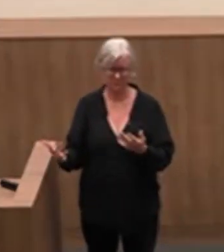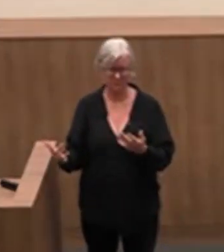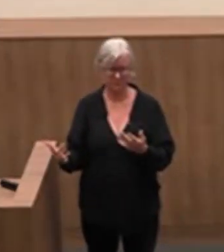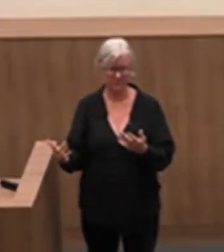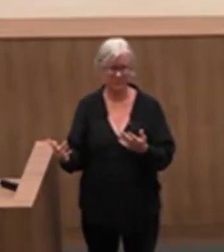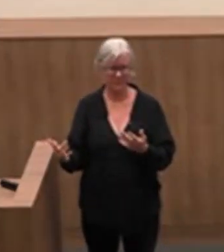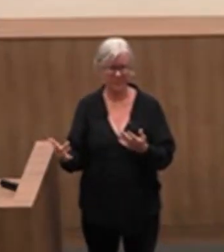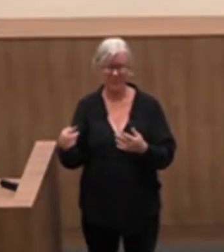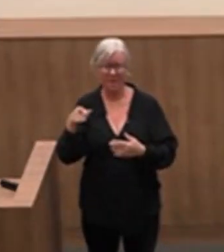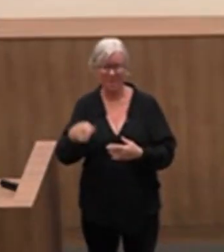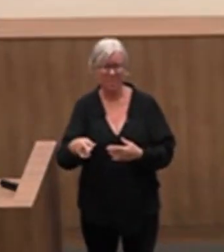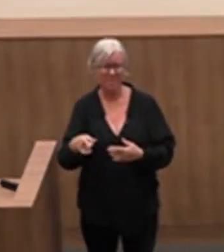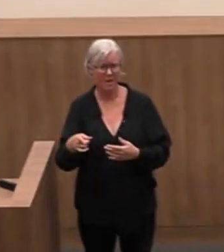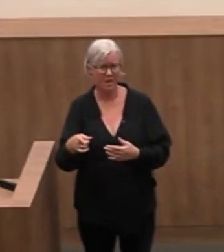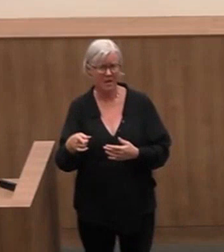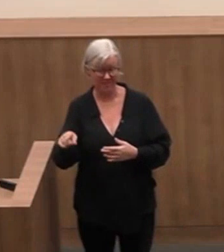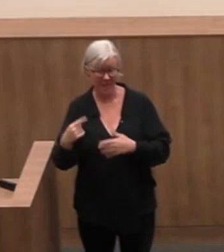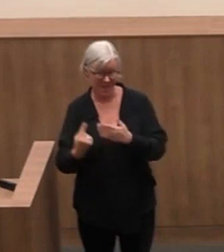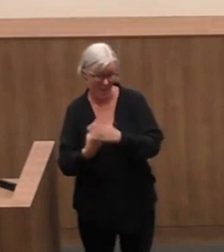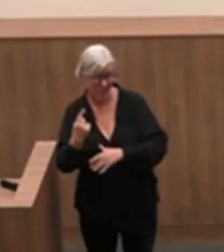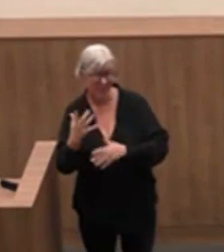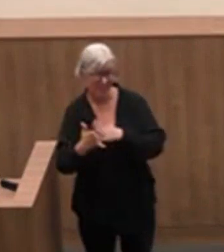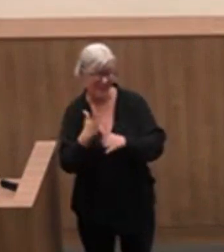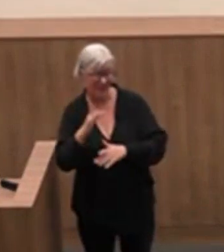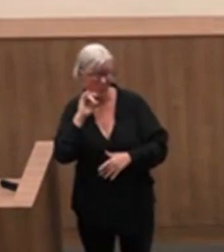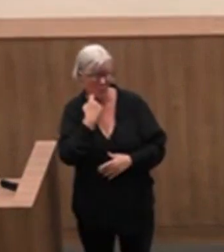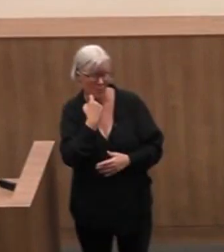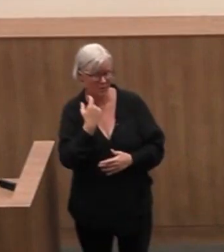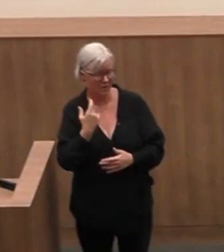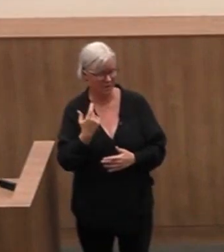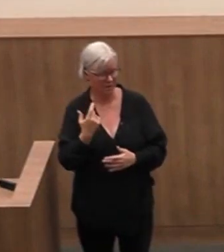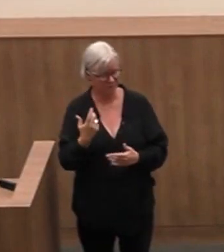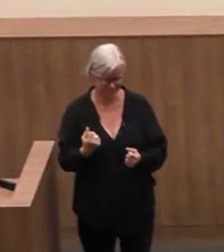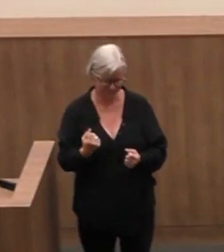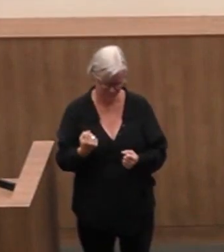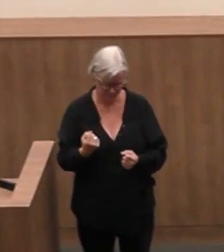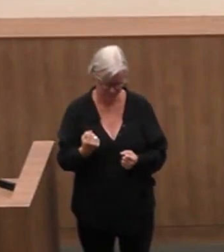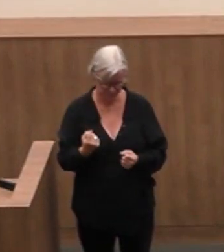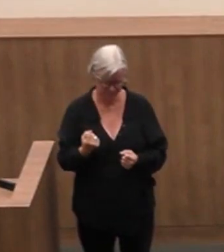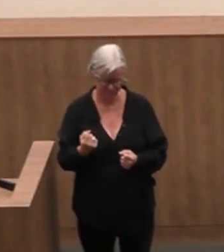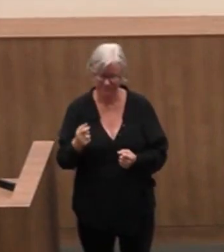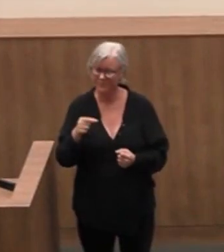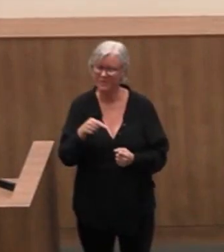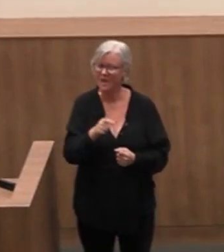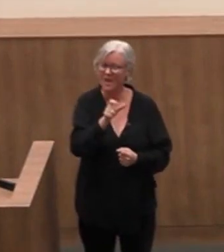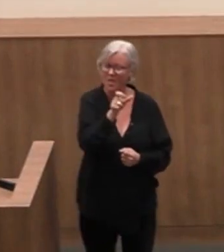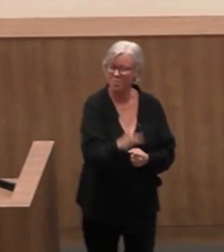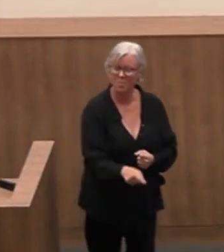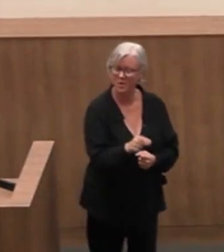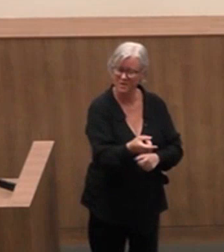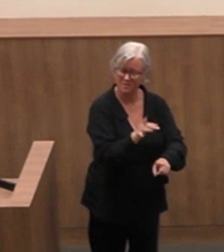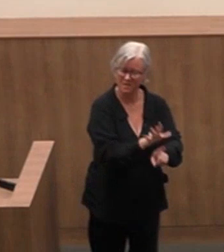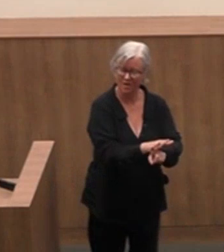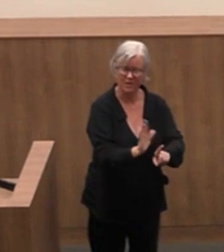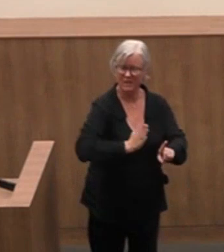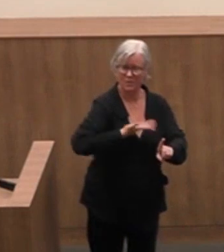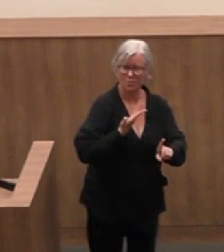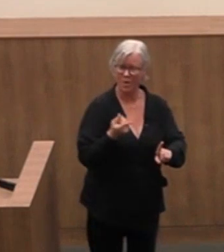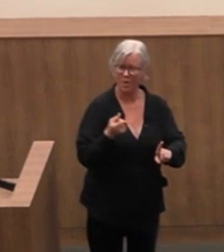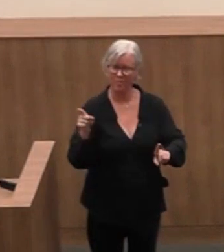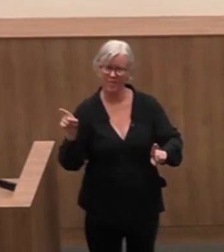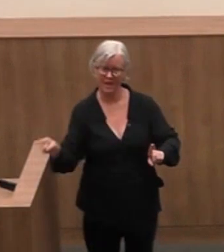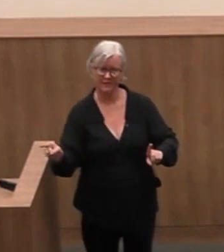been a very, I don't want to say that wasn't what the person wanted, that the decisions that may